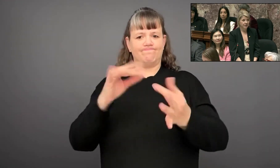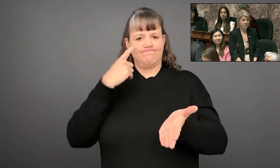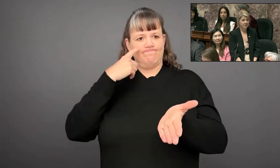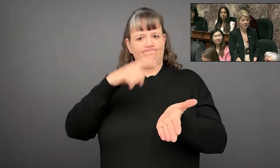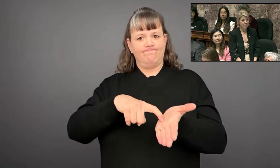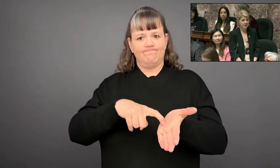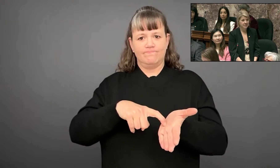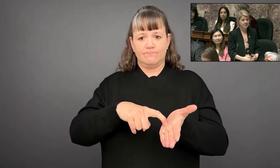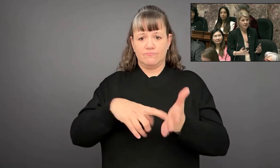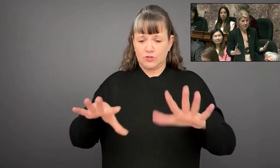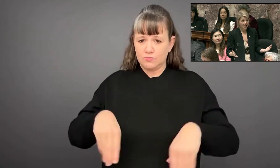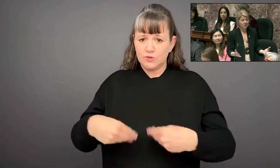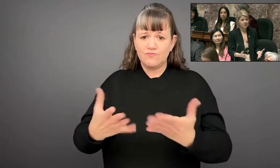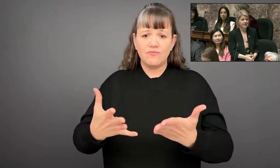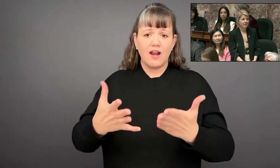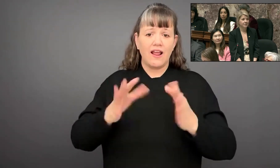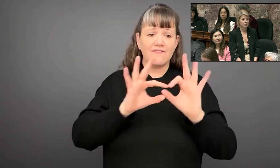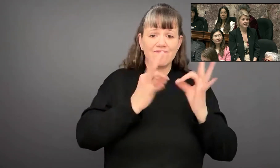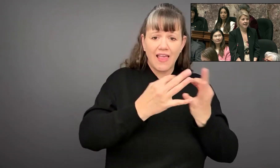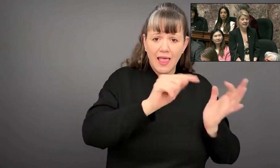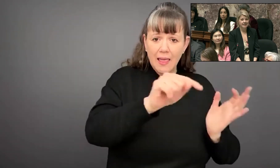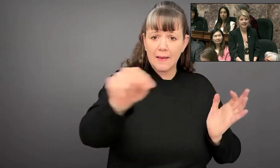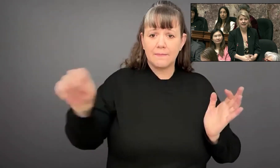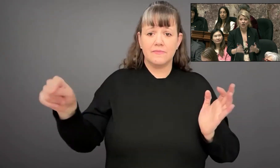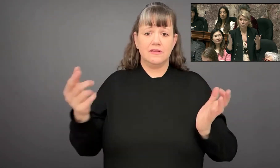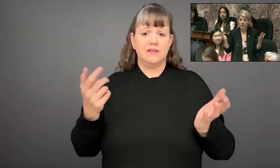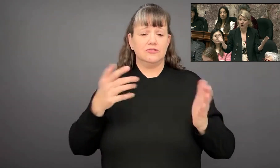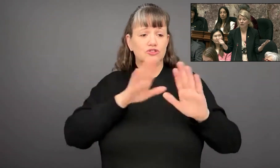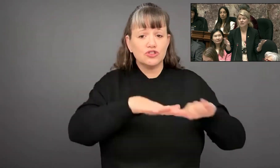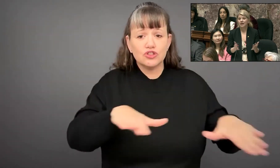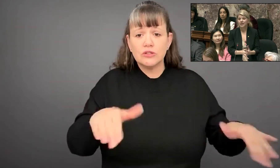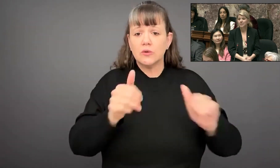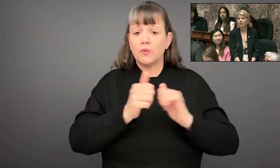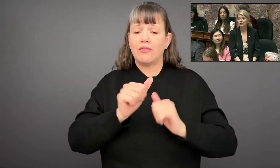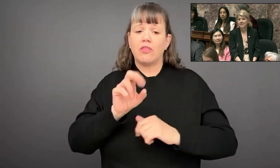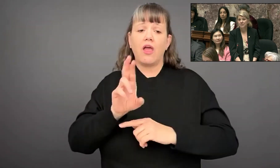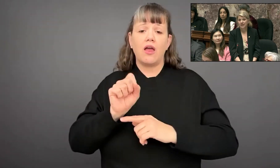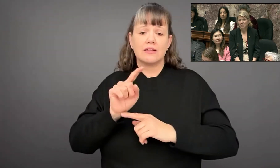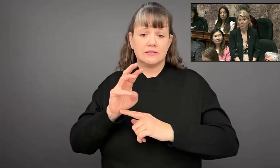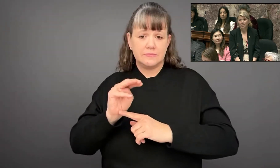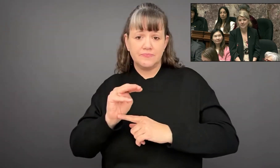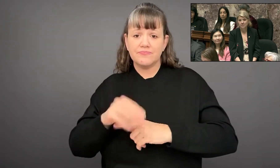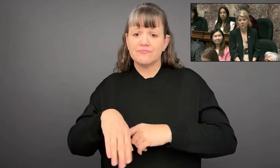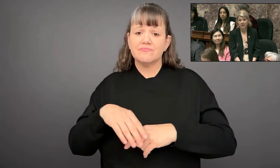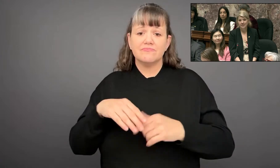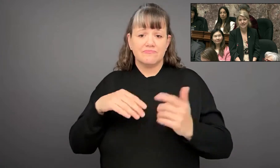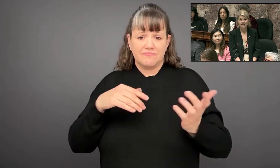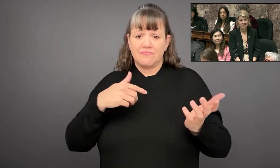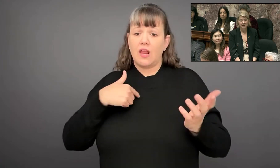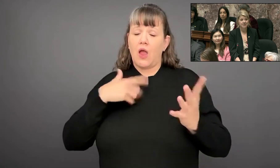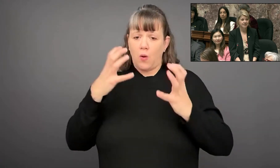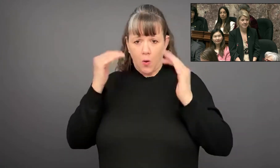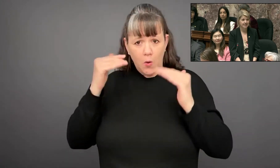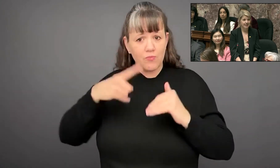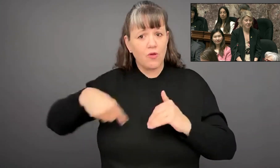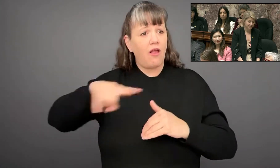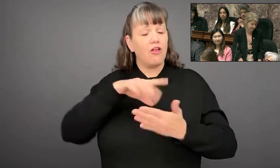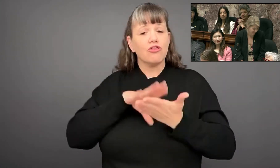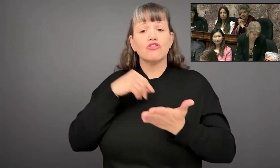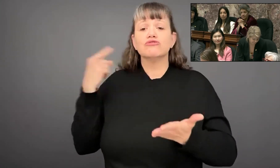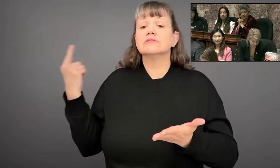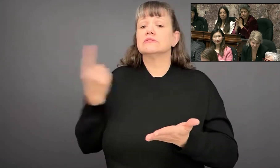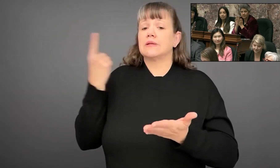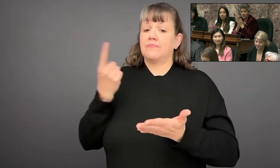Children and Family Development, I understand firsthand, and I hope we all learn something about autism awareness and acceptance today.